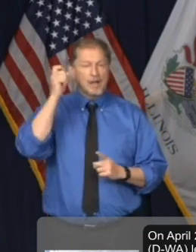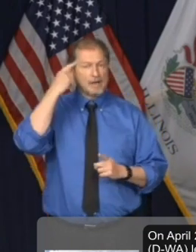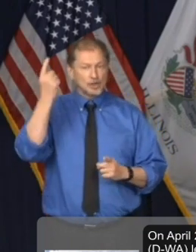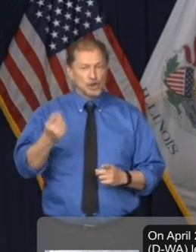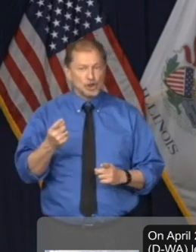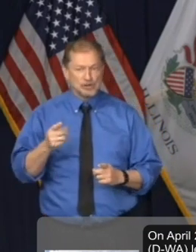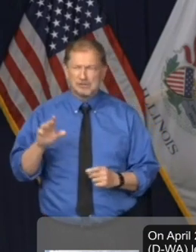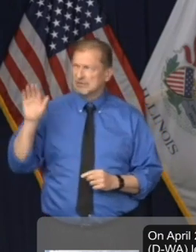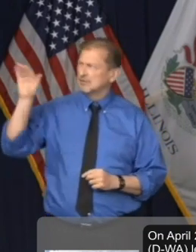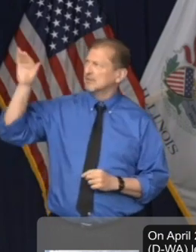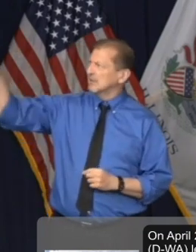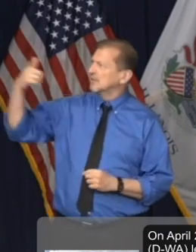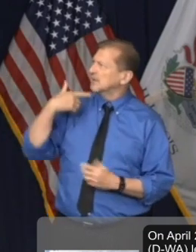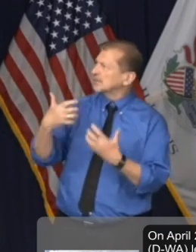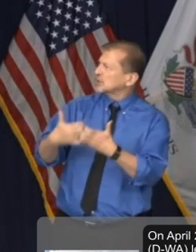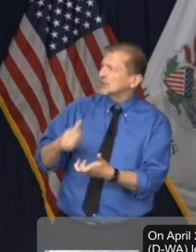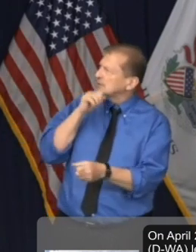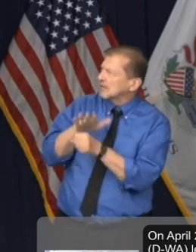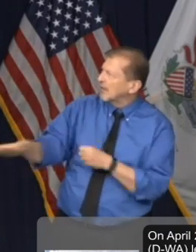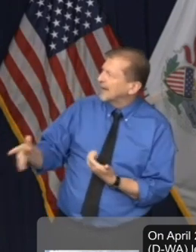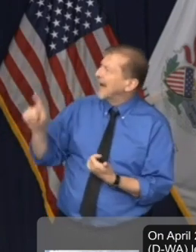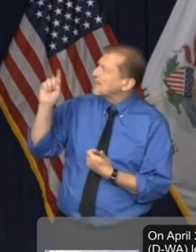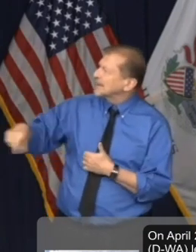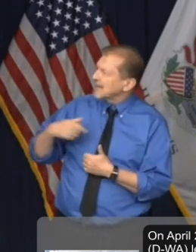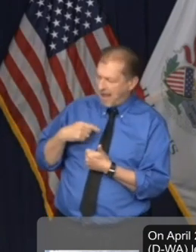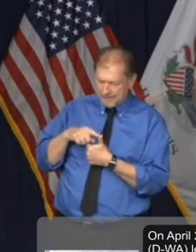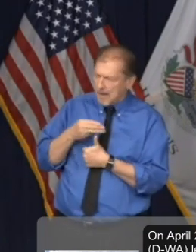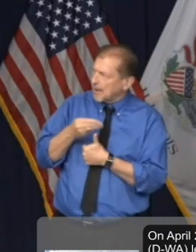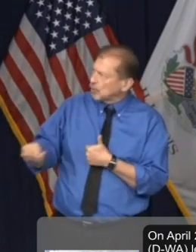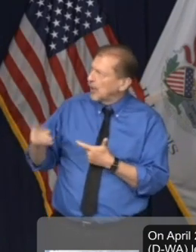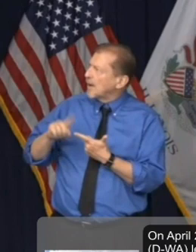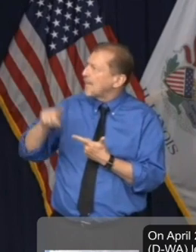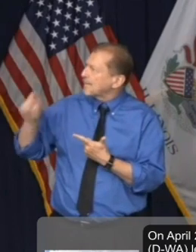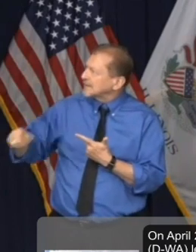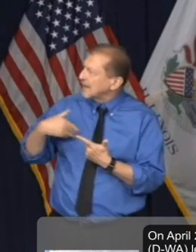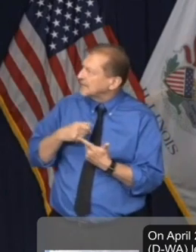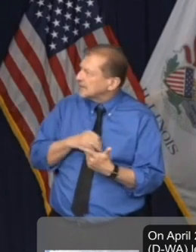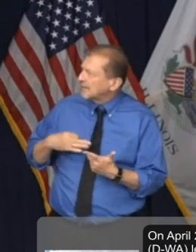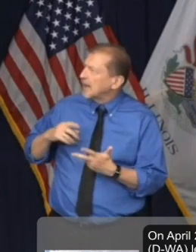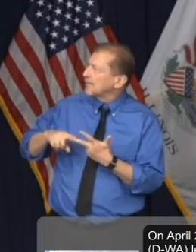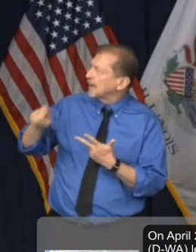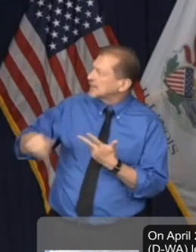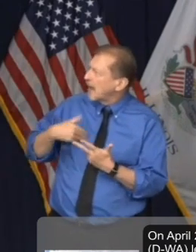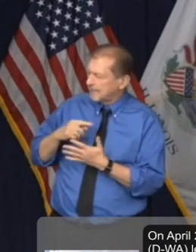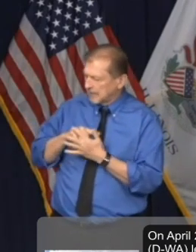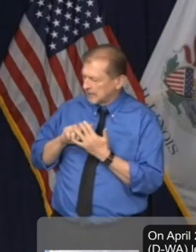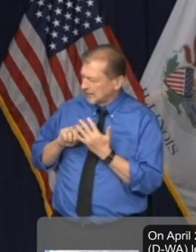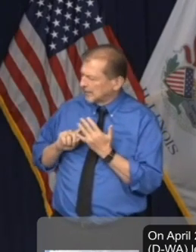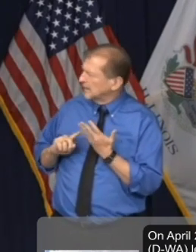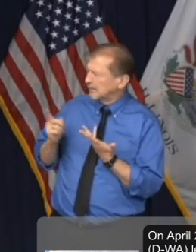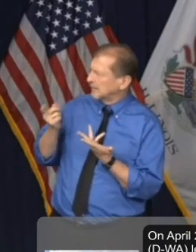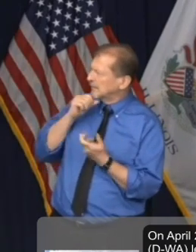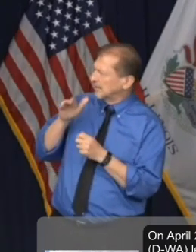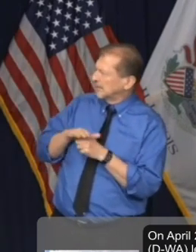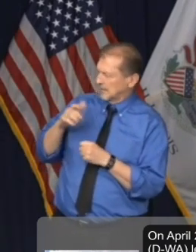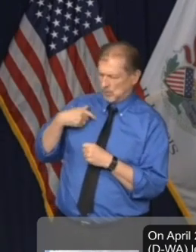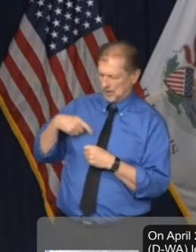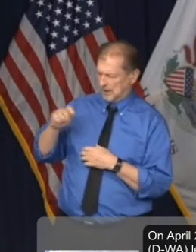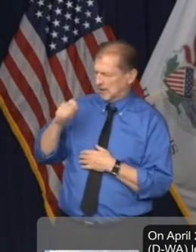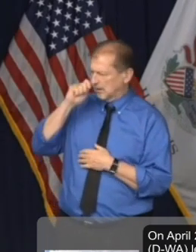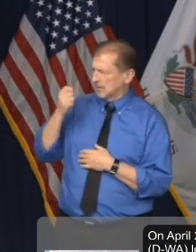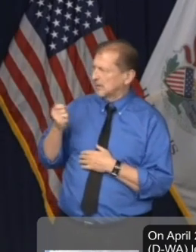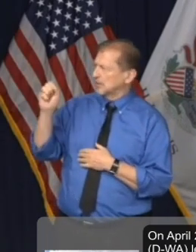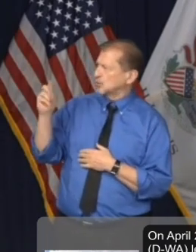other governors who spoke, Republicans and Democrats, really said the same thing, which is we all need swabs, we all